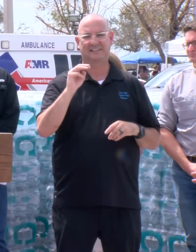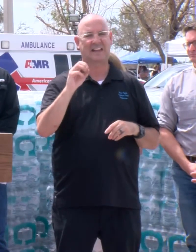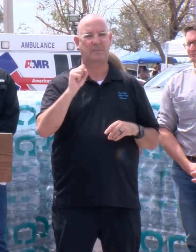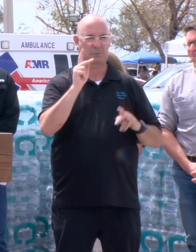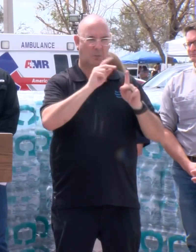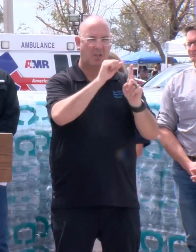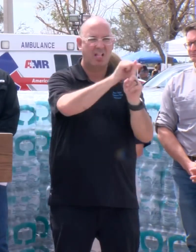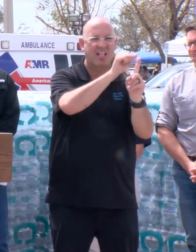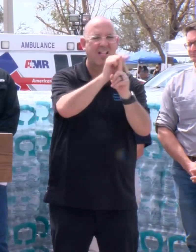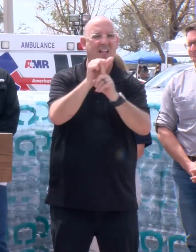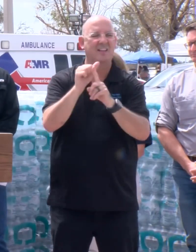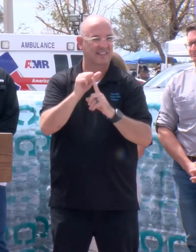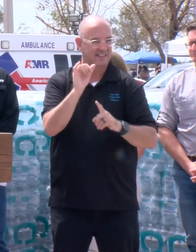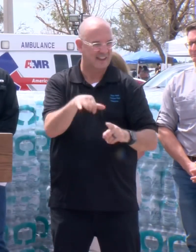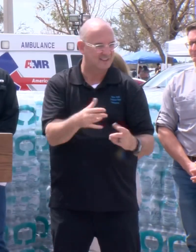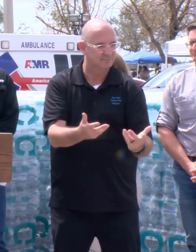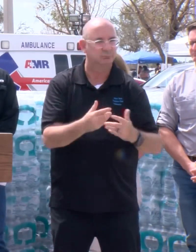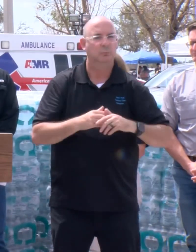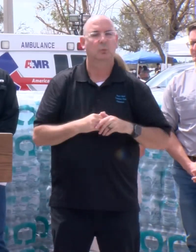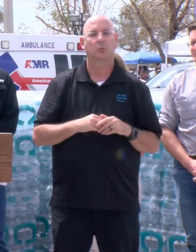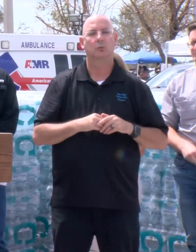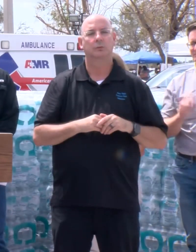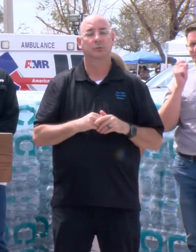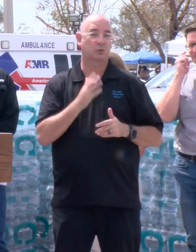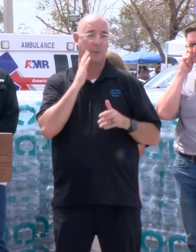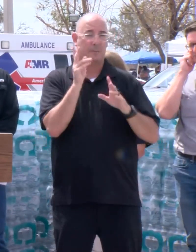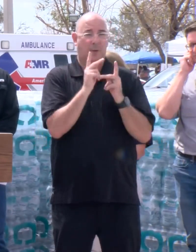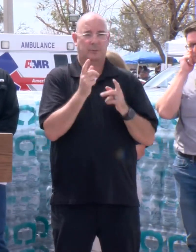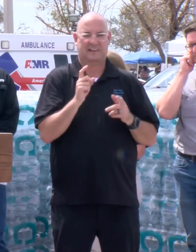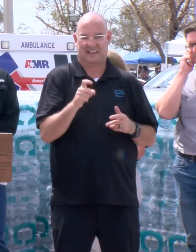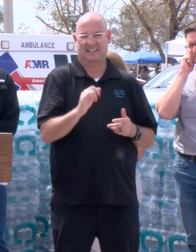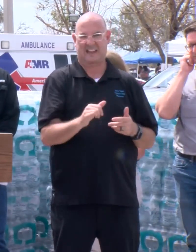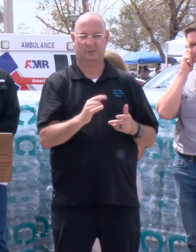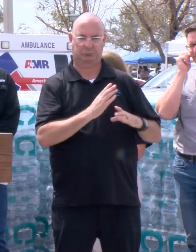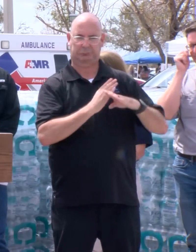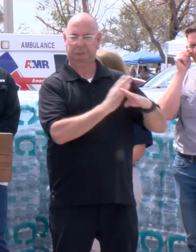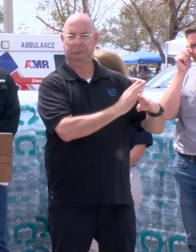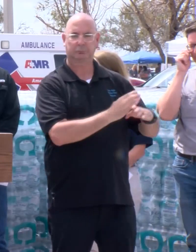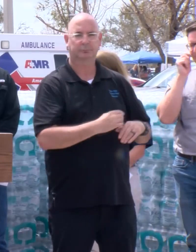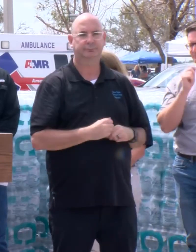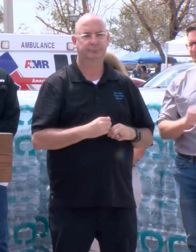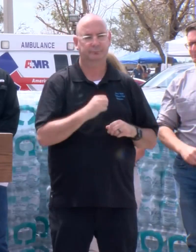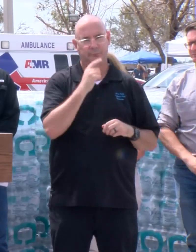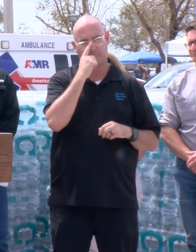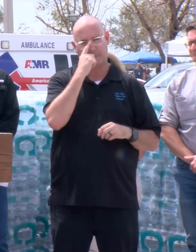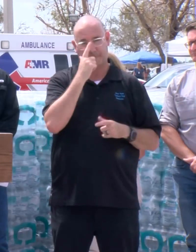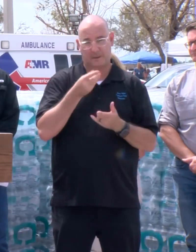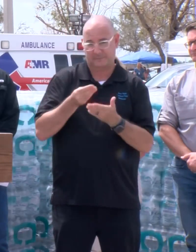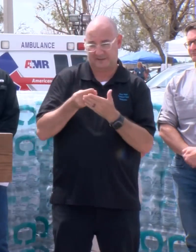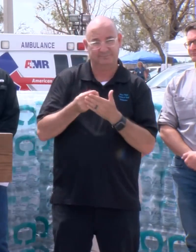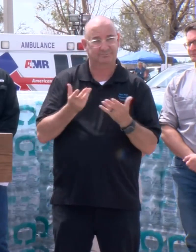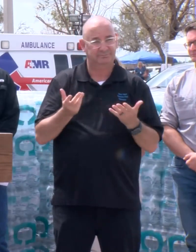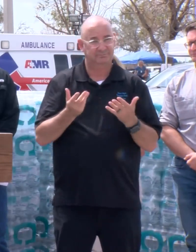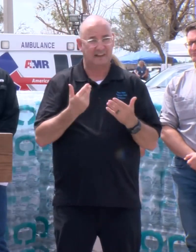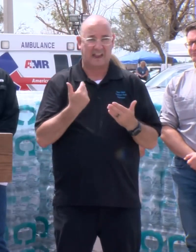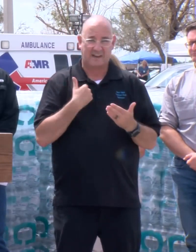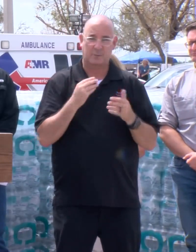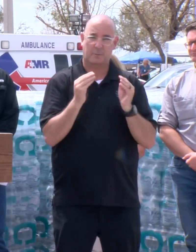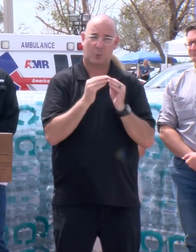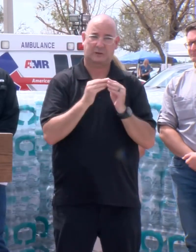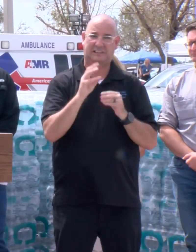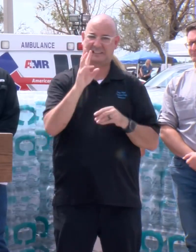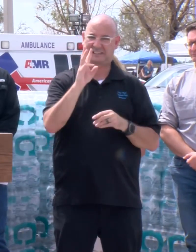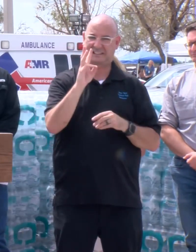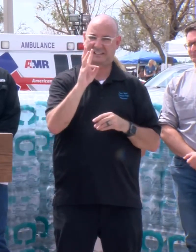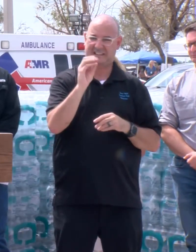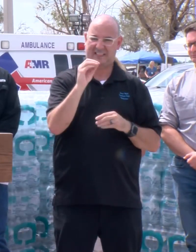because we know that folks are really going to need that. On the other side, in addition to the funds, by the way, we've had more than 60,000 individual contributors across the